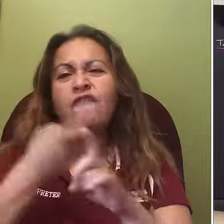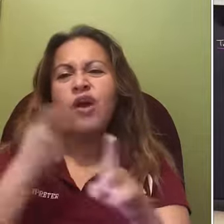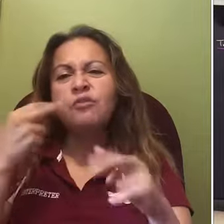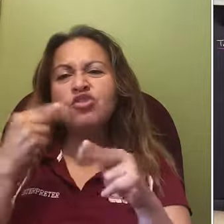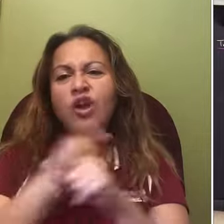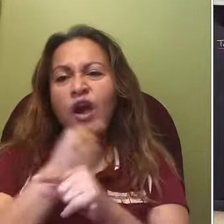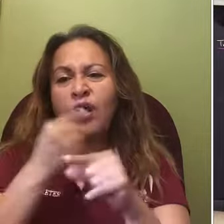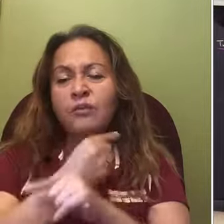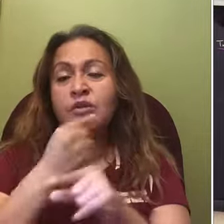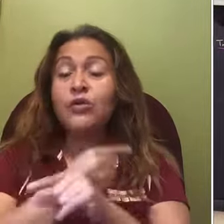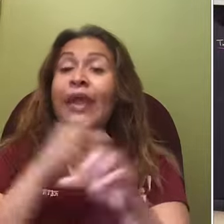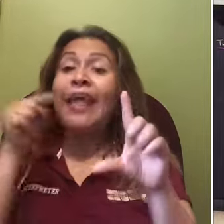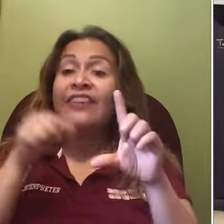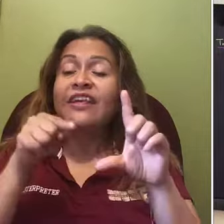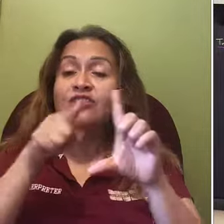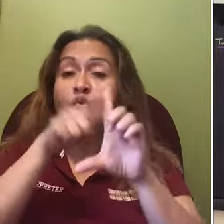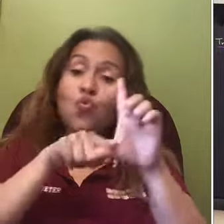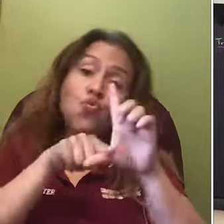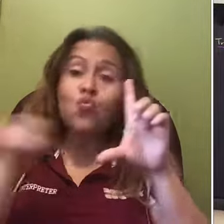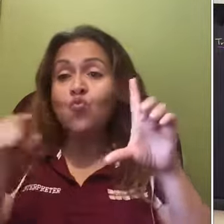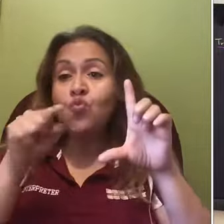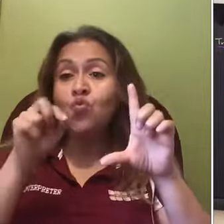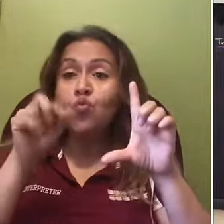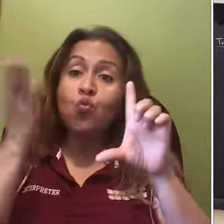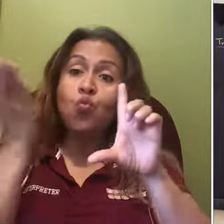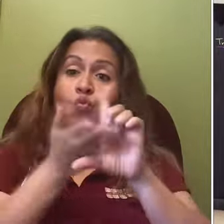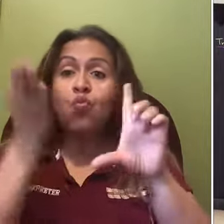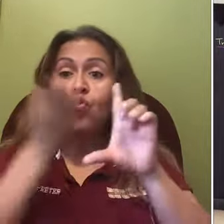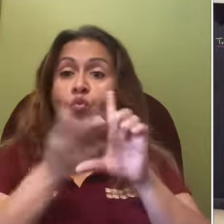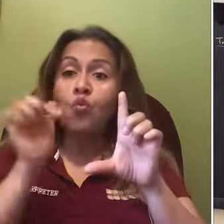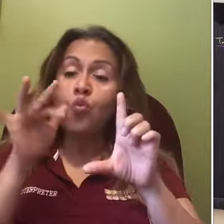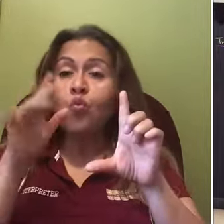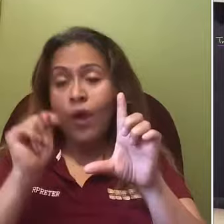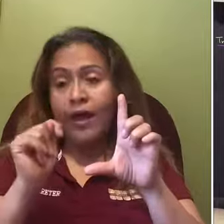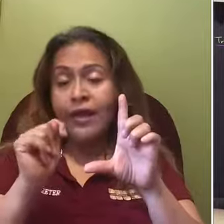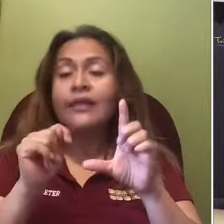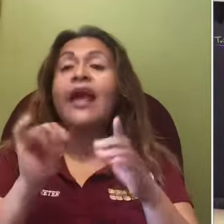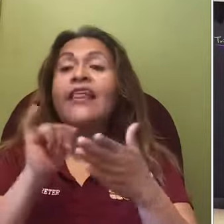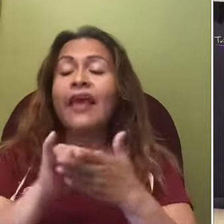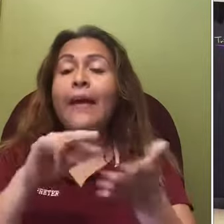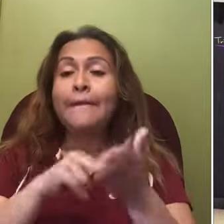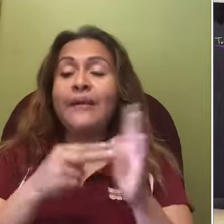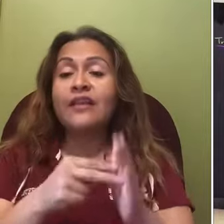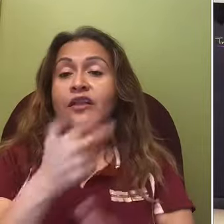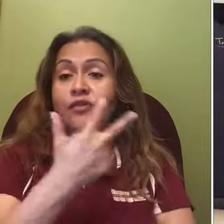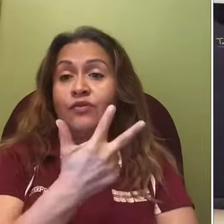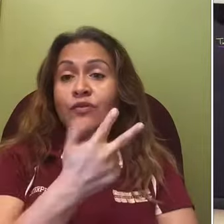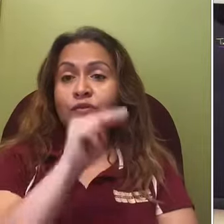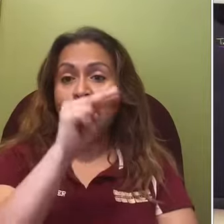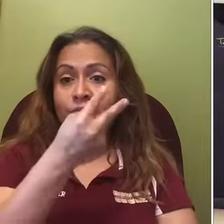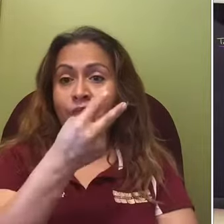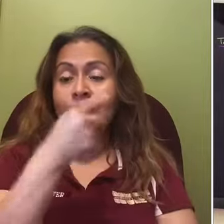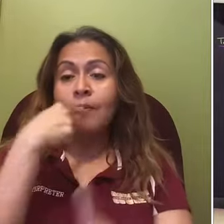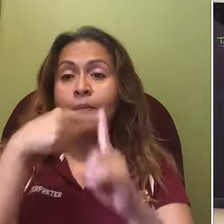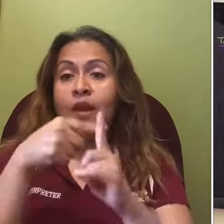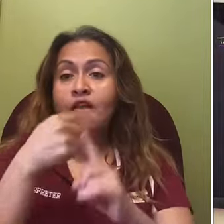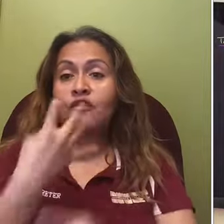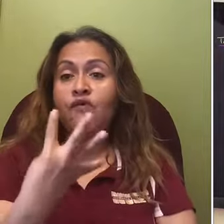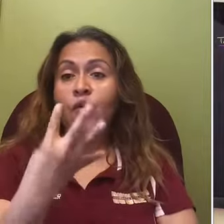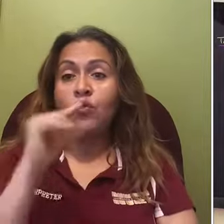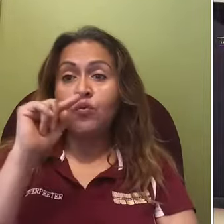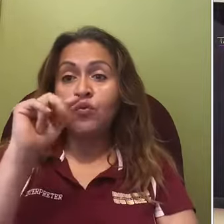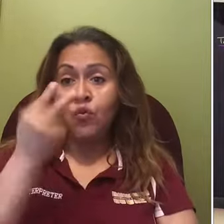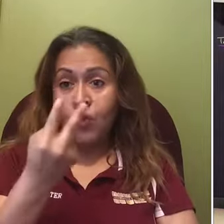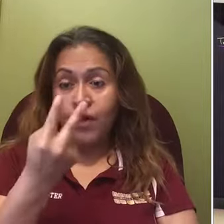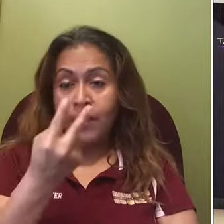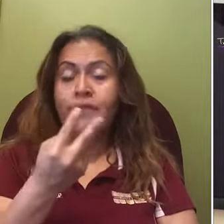this right triangle, the sides work out. We know from the Pythagorean theorem that 3 squared plus 4 squared